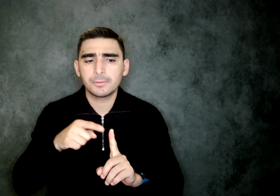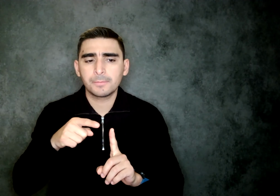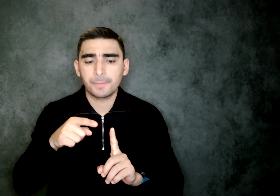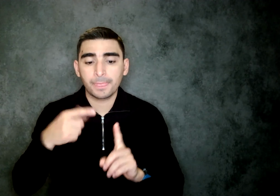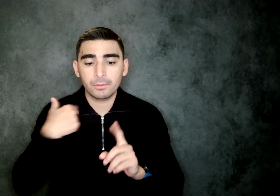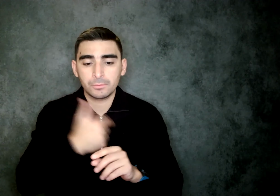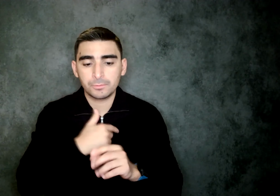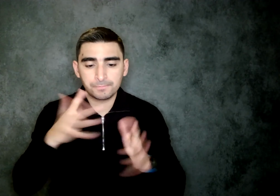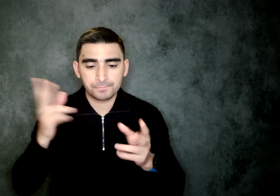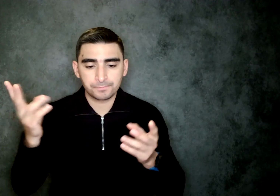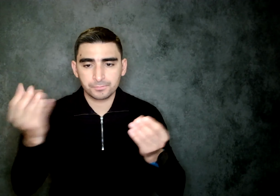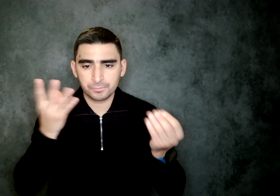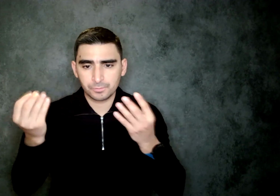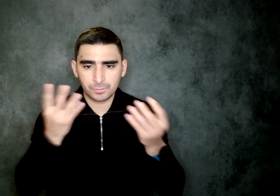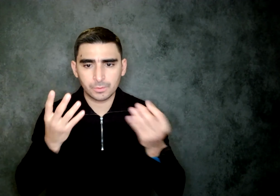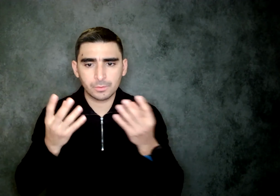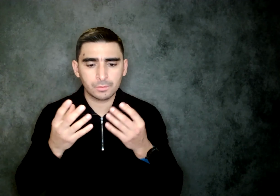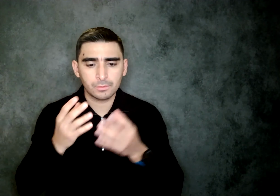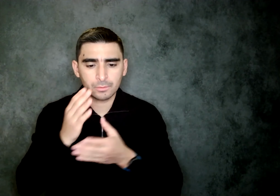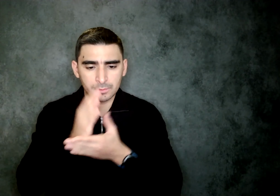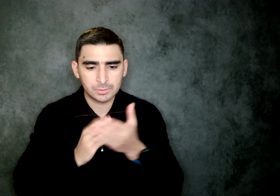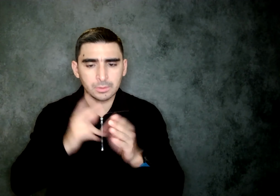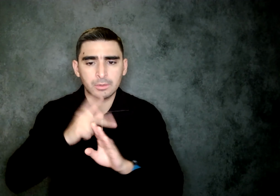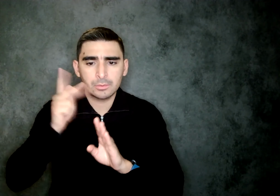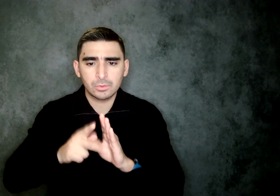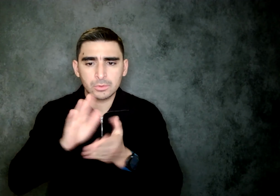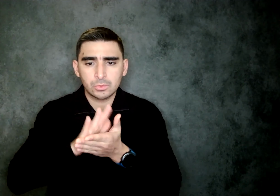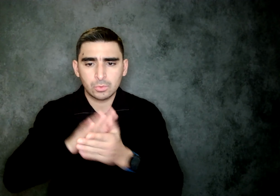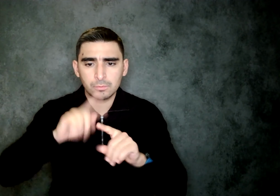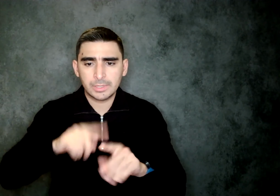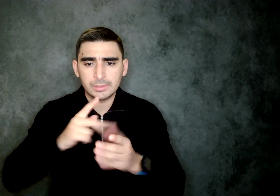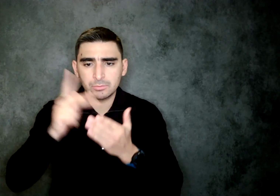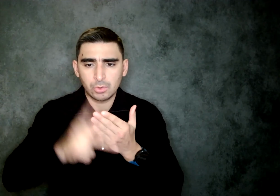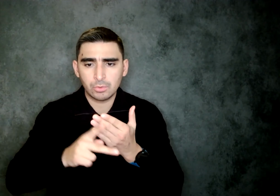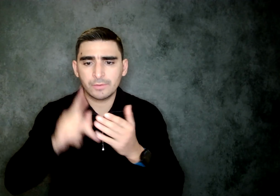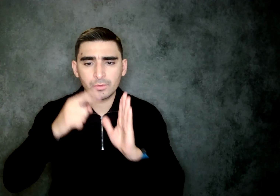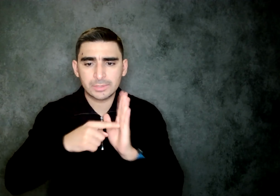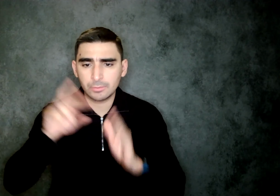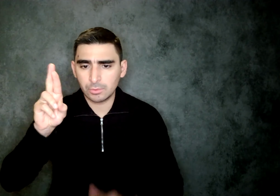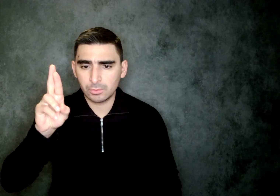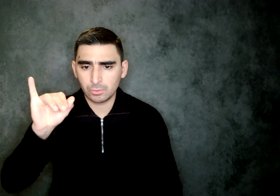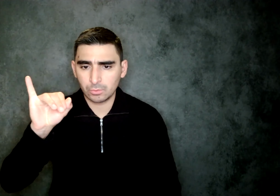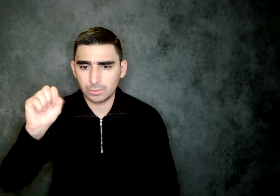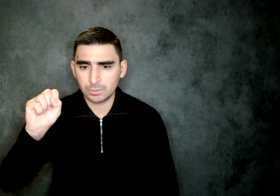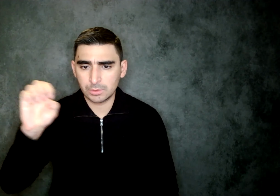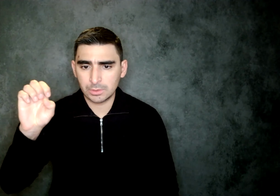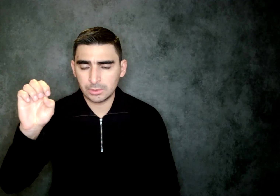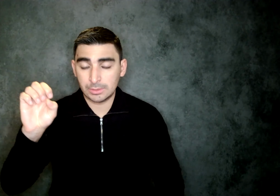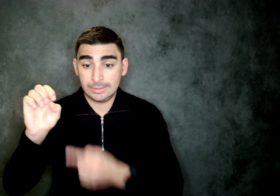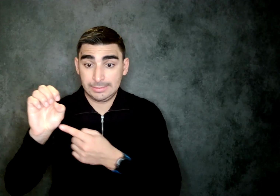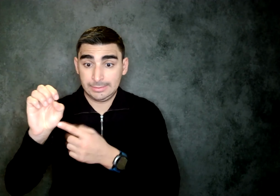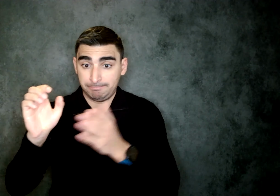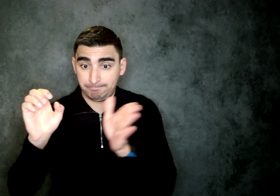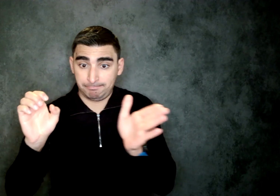heard interest in programs, school-based programs such as the RISE program, expanding that throughout